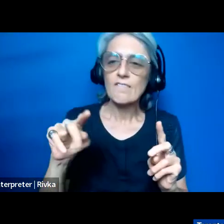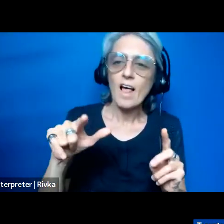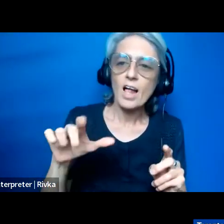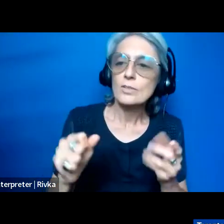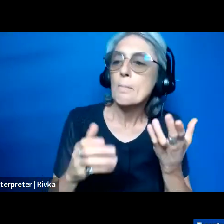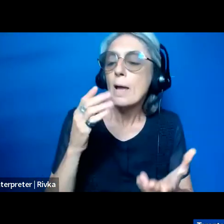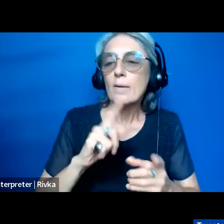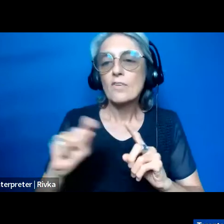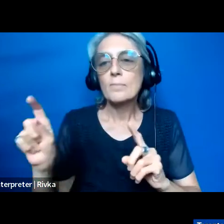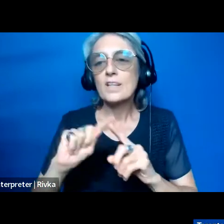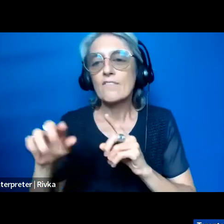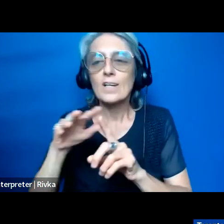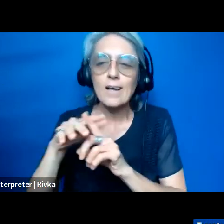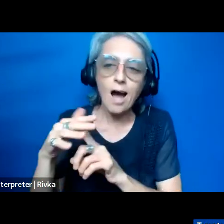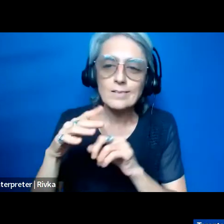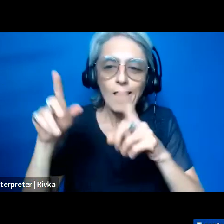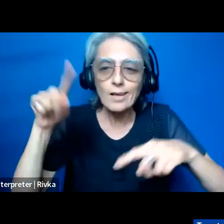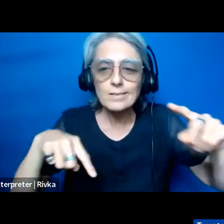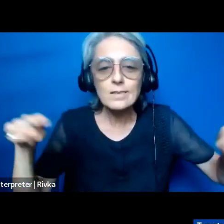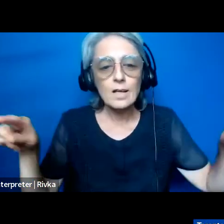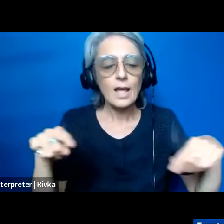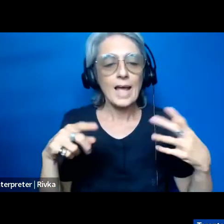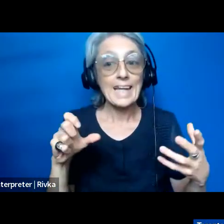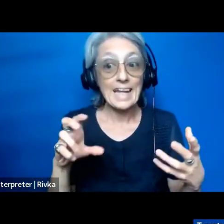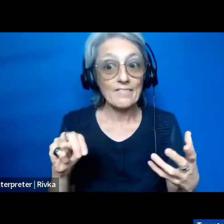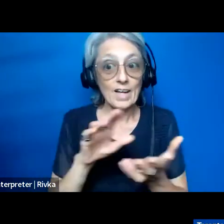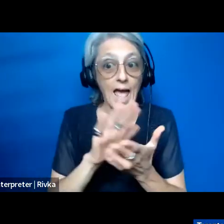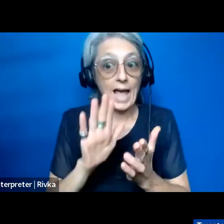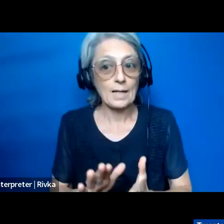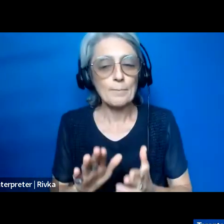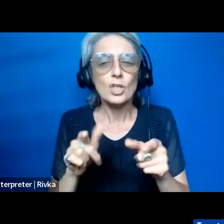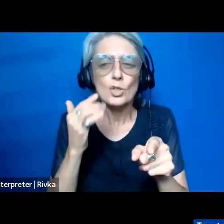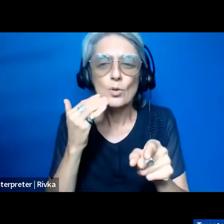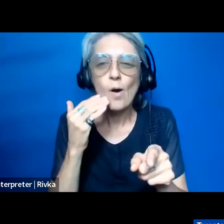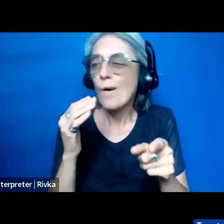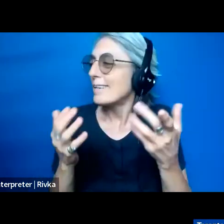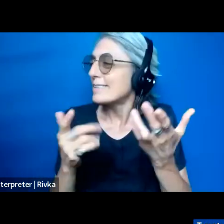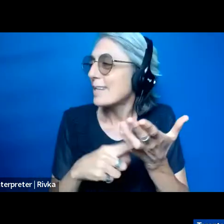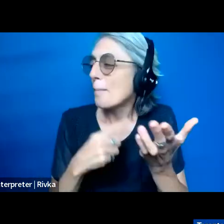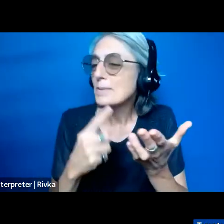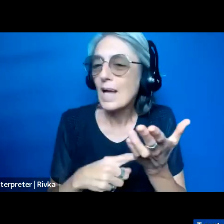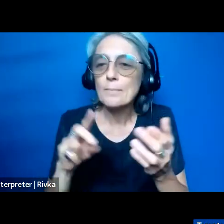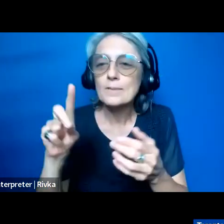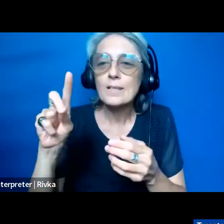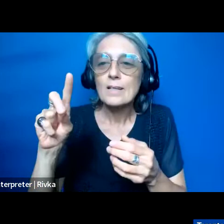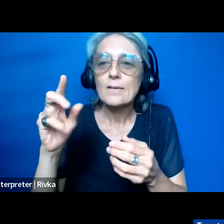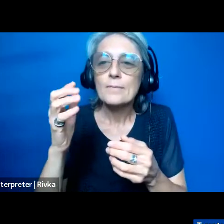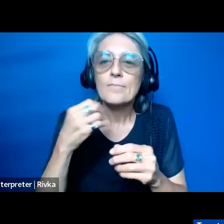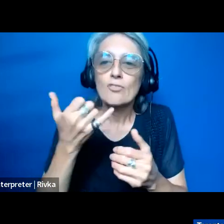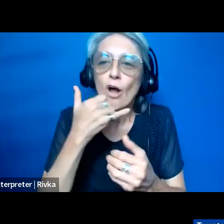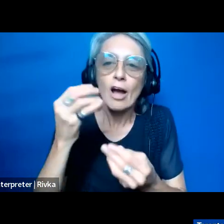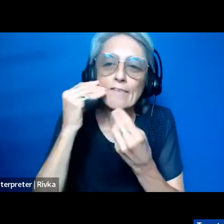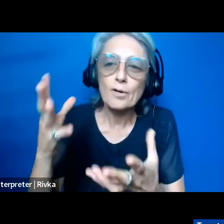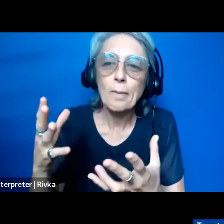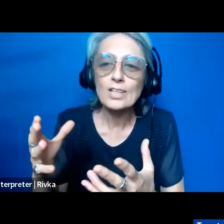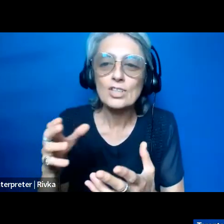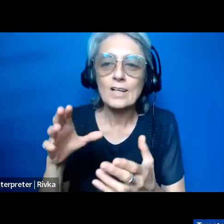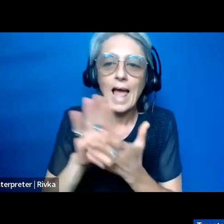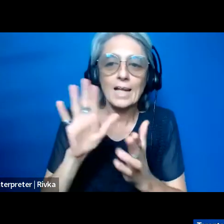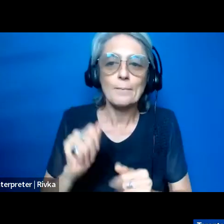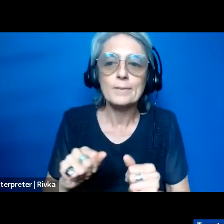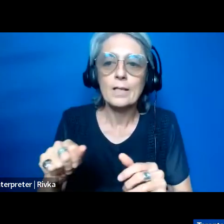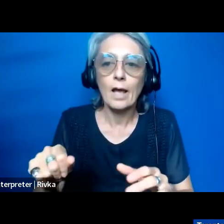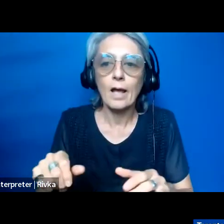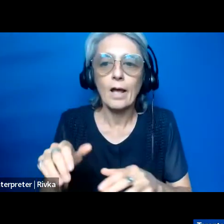from different contexts, and even academics, you know, can be victims of disinformation, and again, having